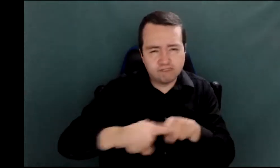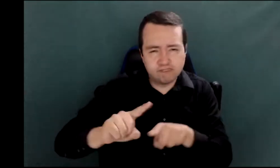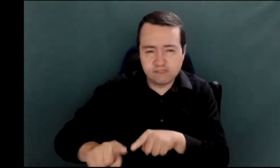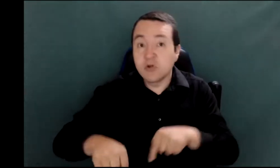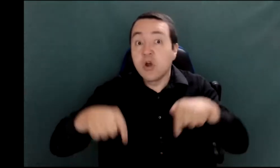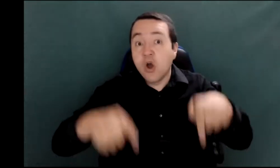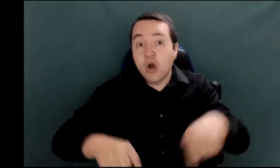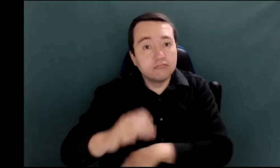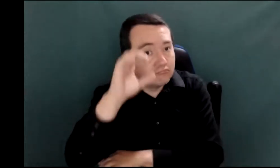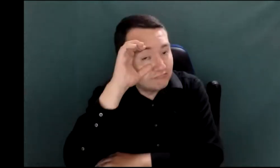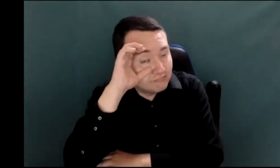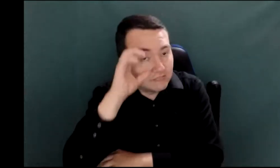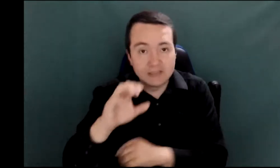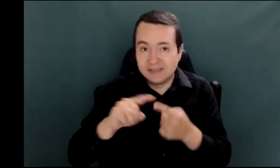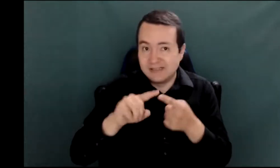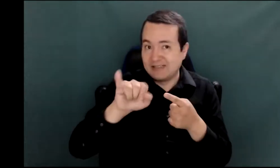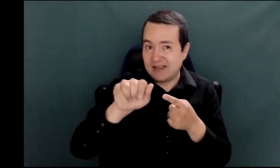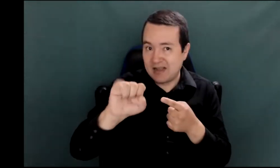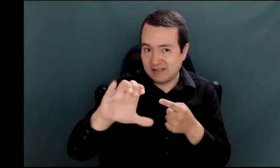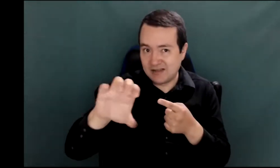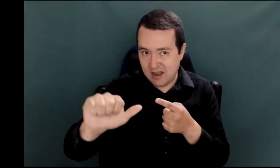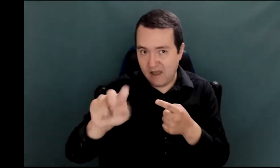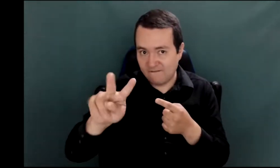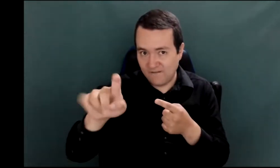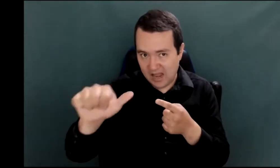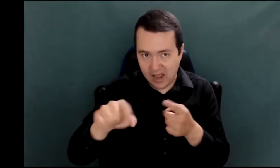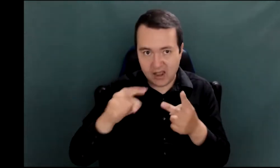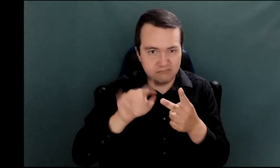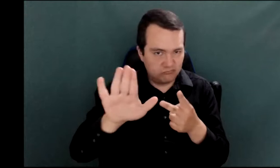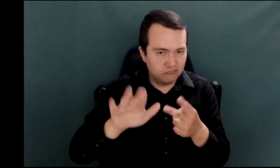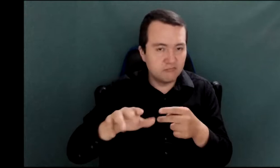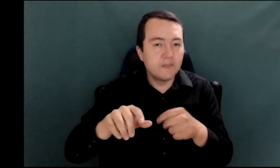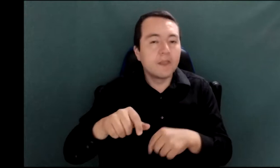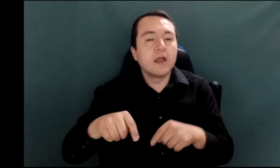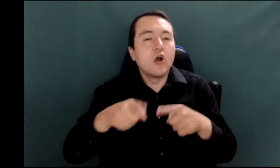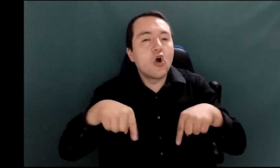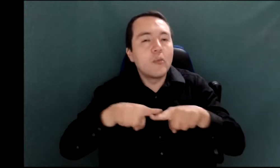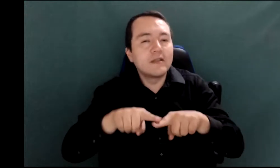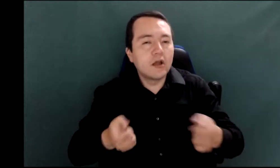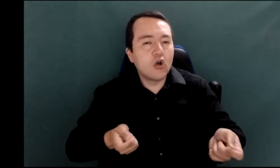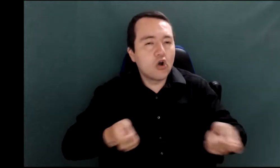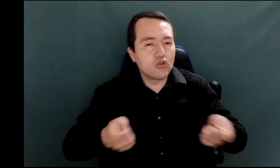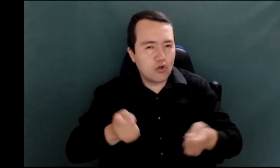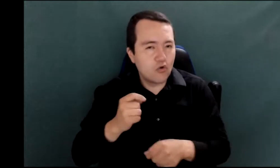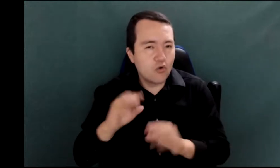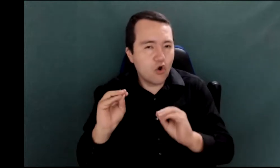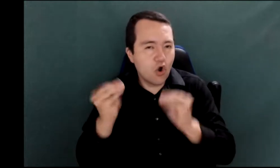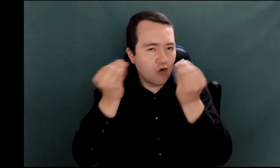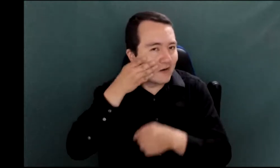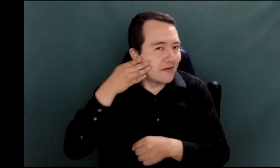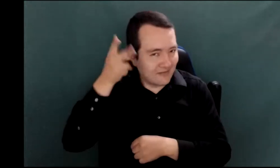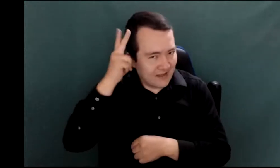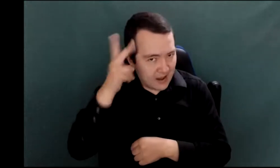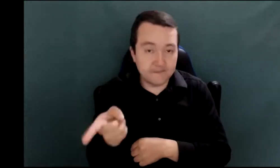We will be able to hear from Jessica Ortega, who represents the Coordinated Committee